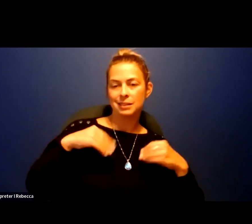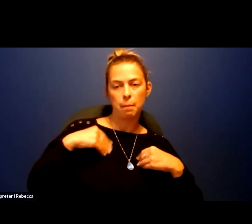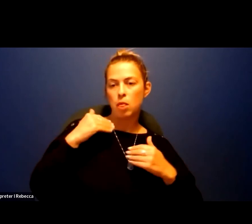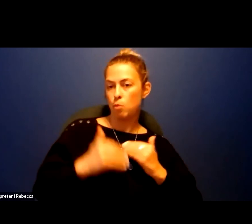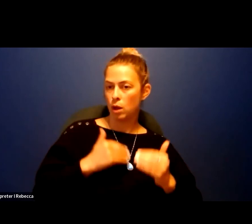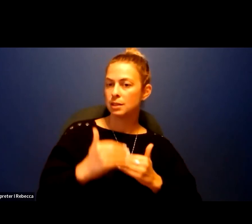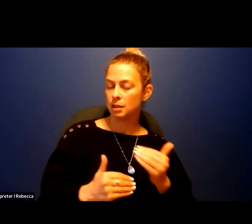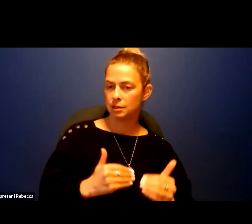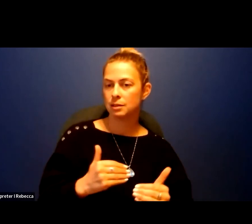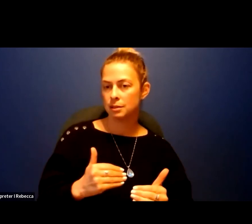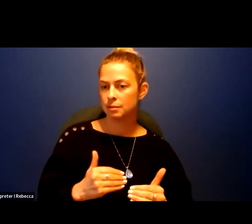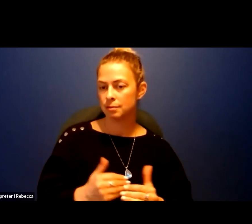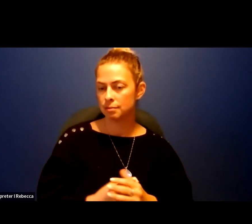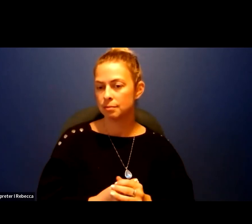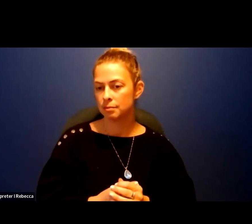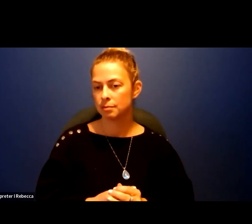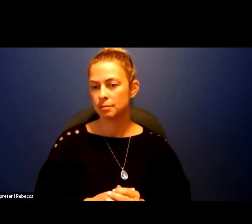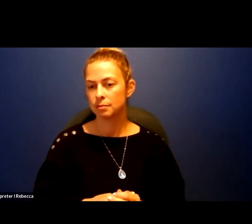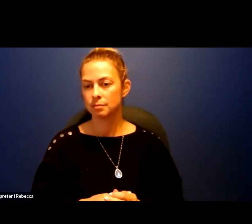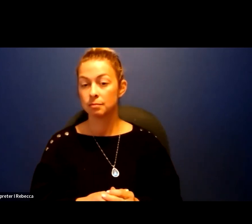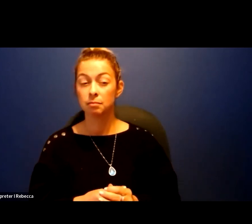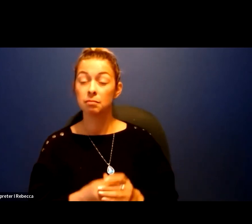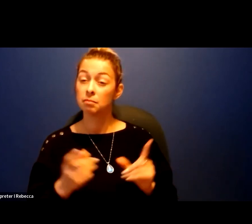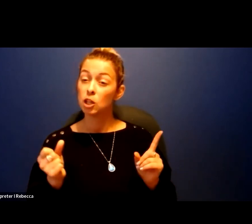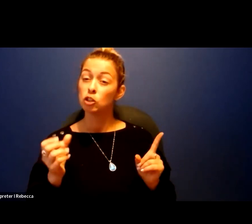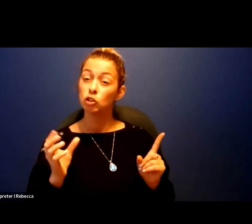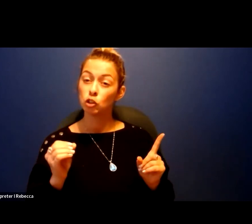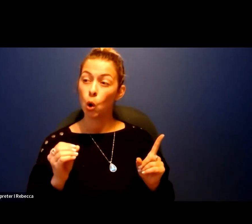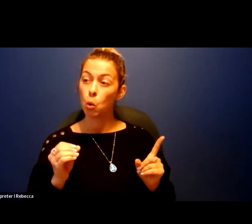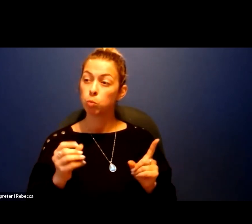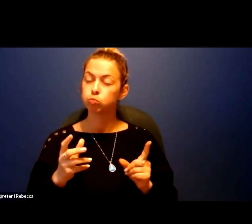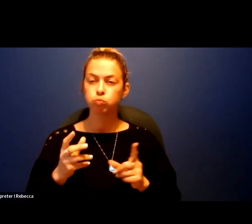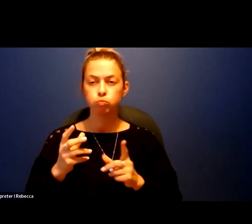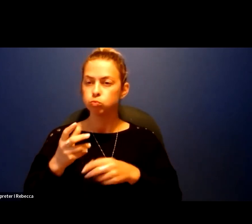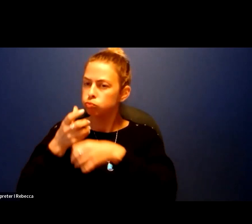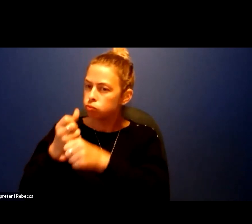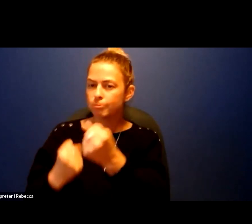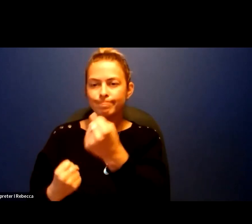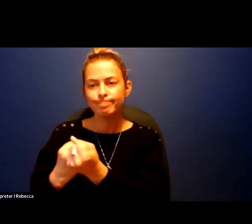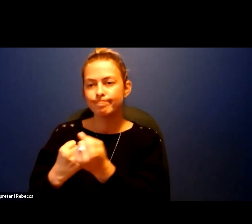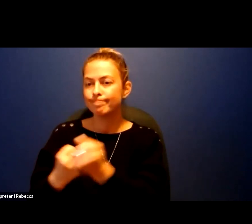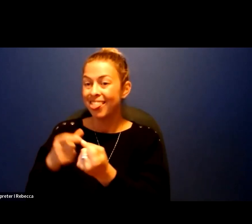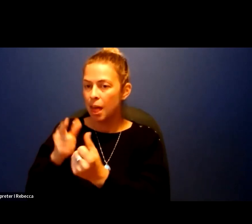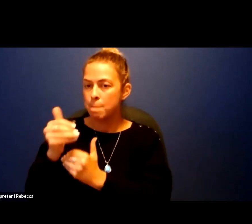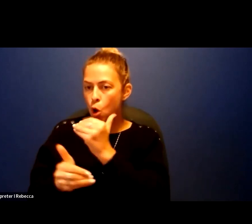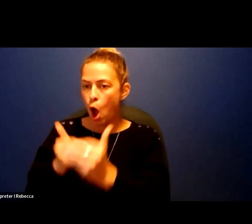accept the legitimacy of the process. So in essence, the legitimacy of the process is more important than the specific outcome.